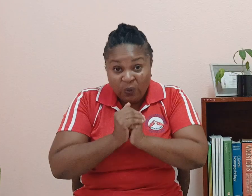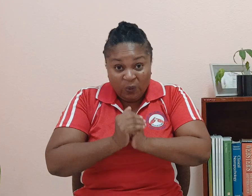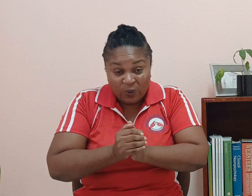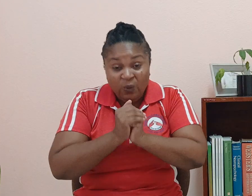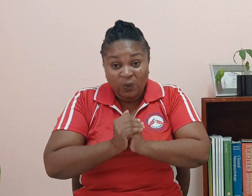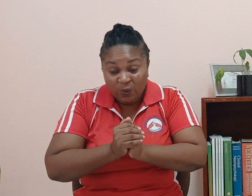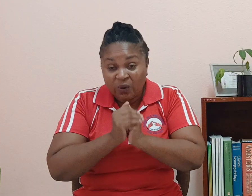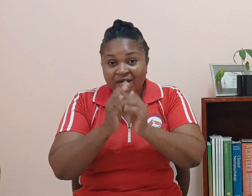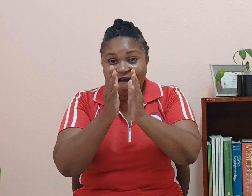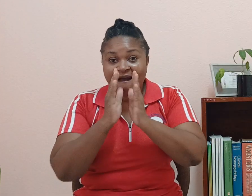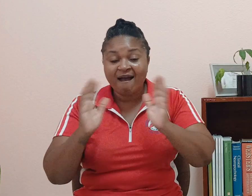king's idol.